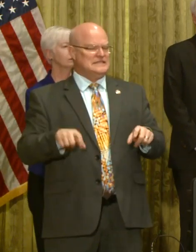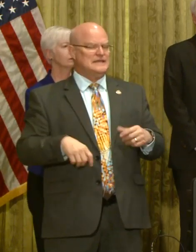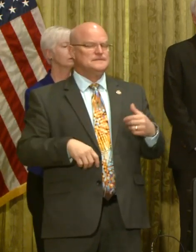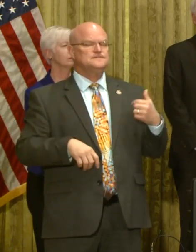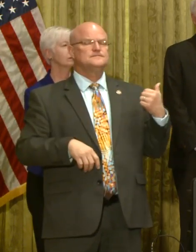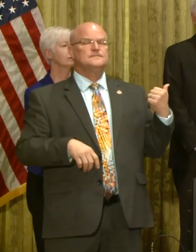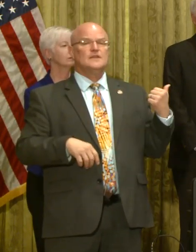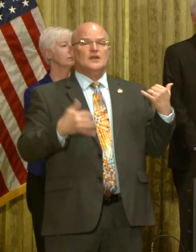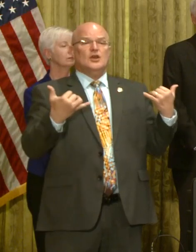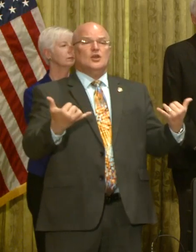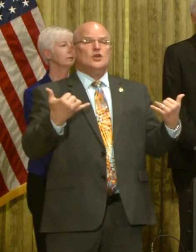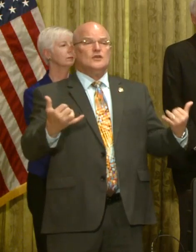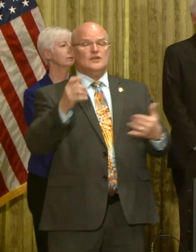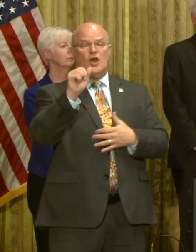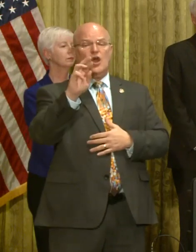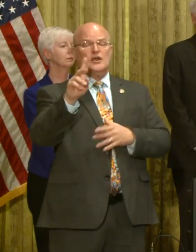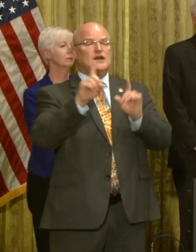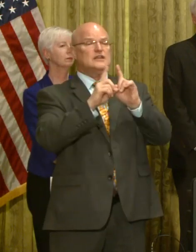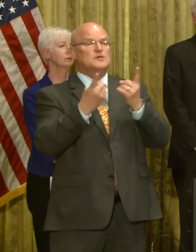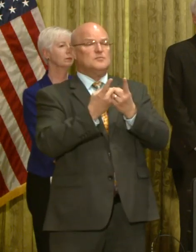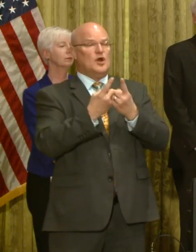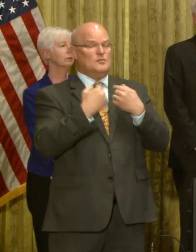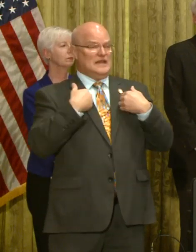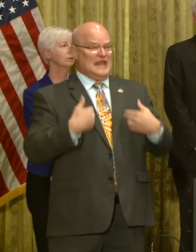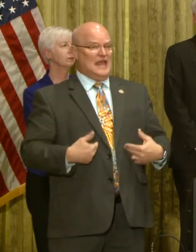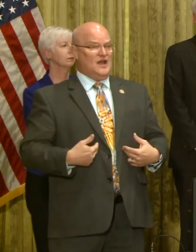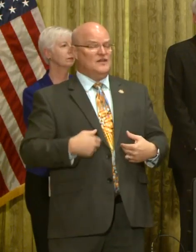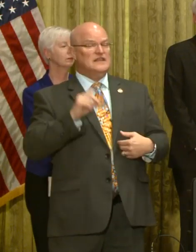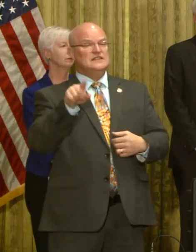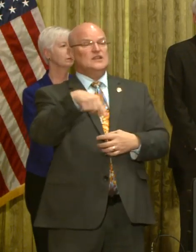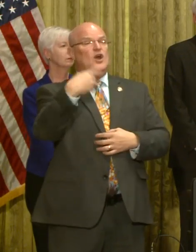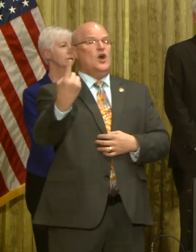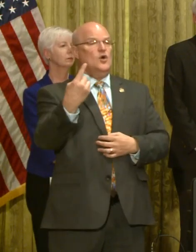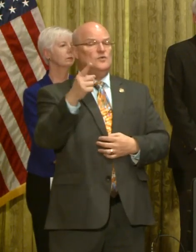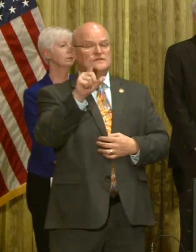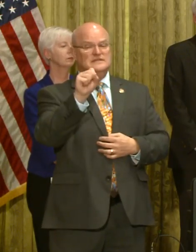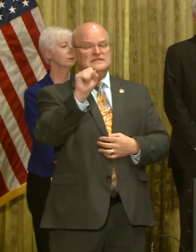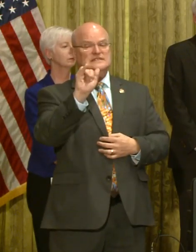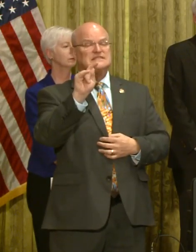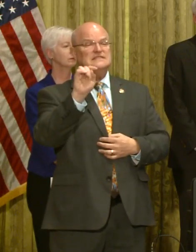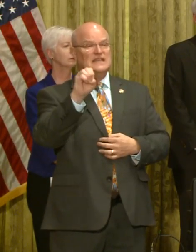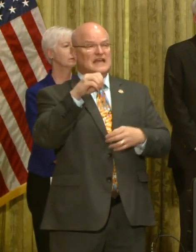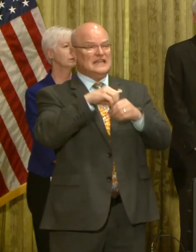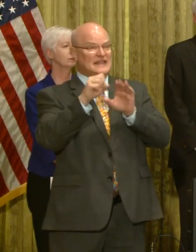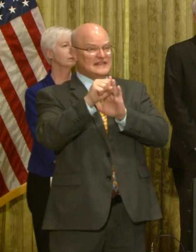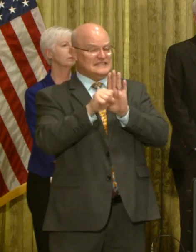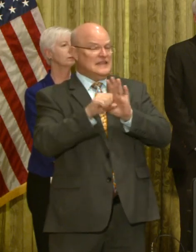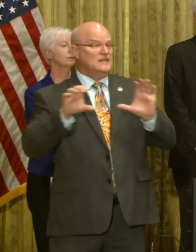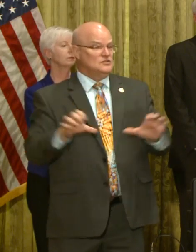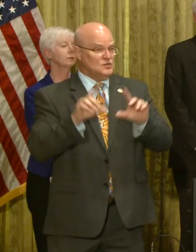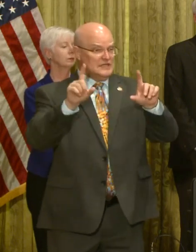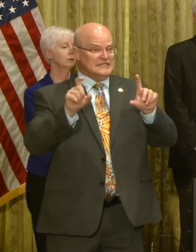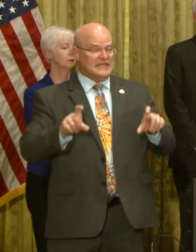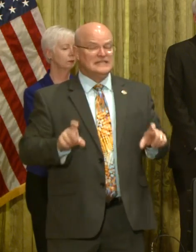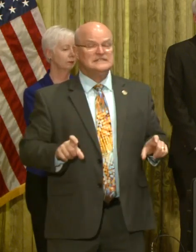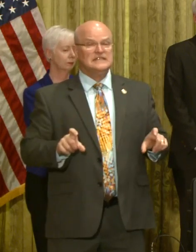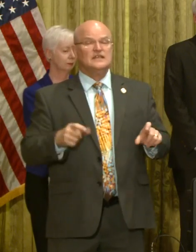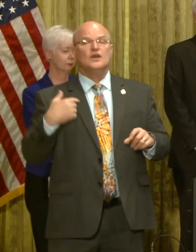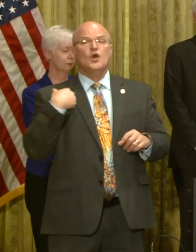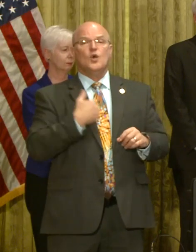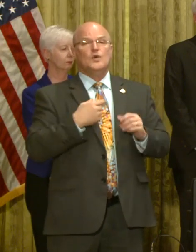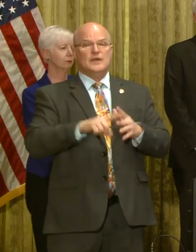the Arkansas Department of Health Public Health Laboratory is the only site in the state that's doing testing.